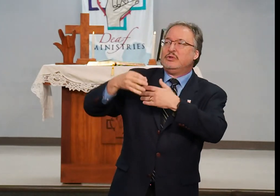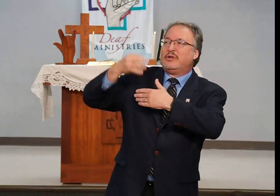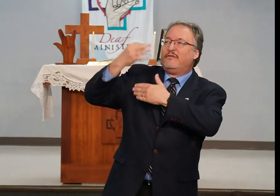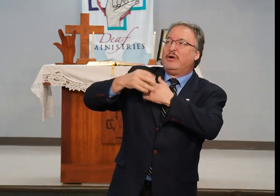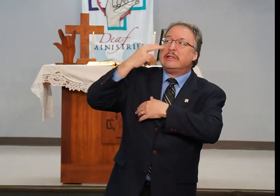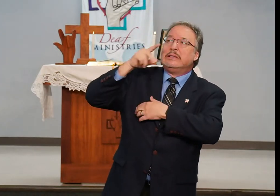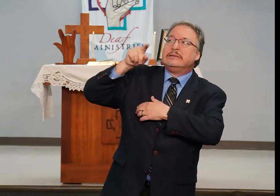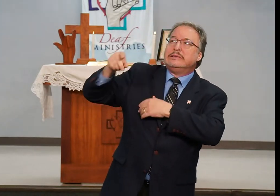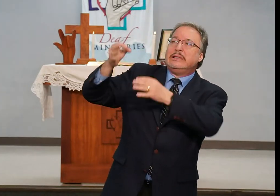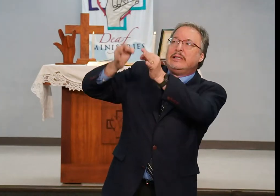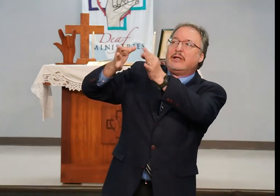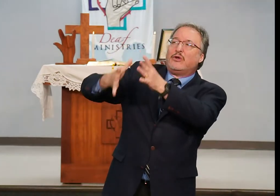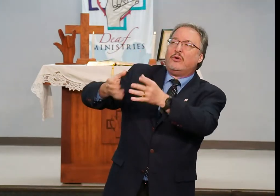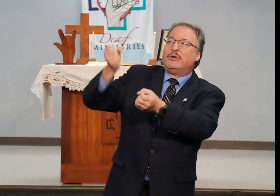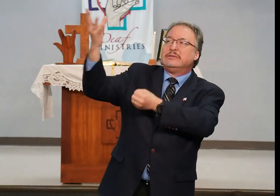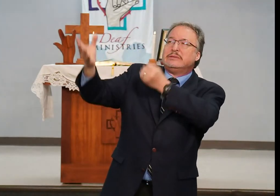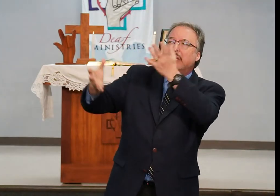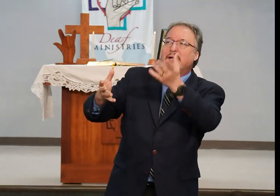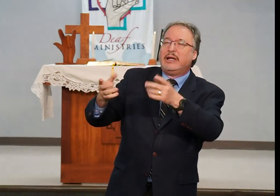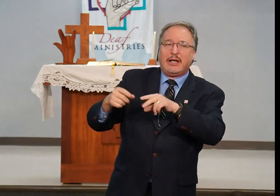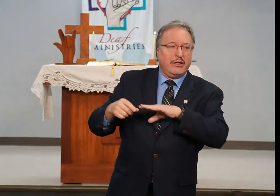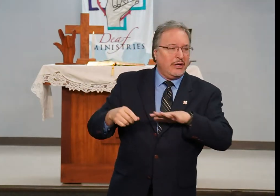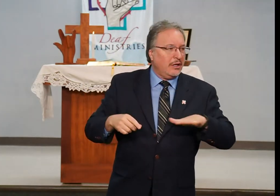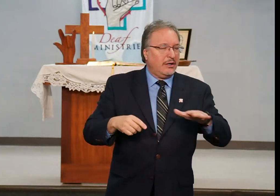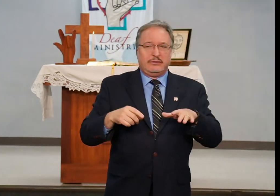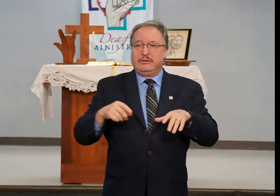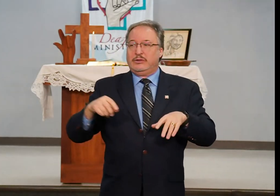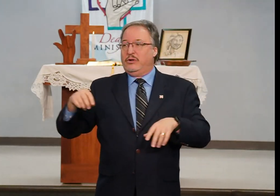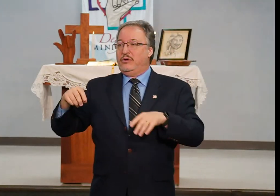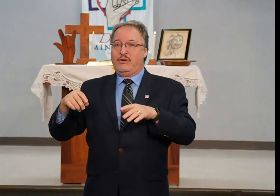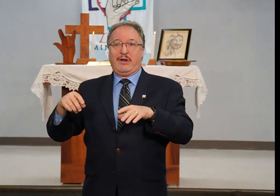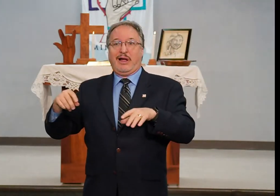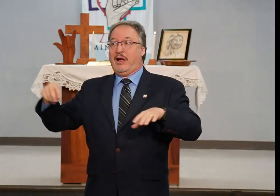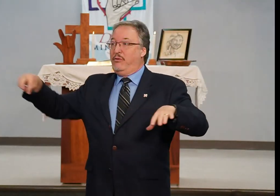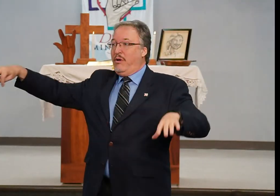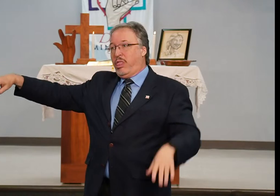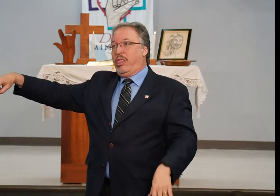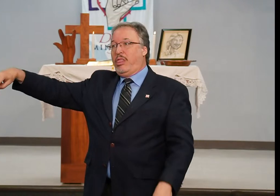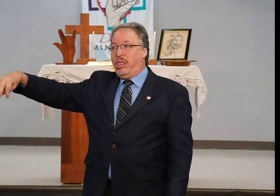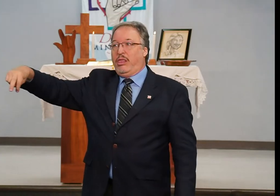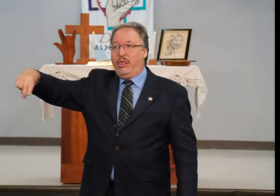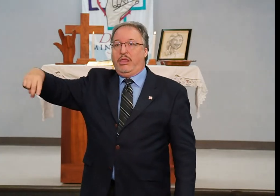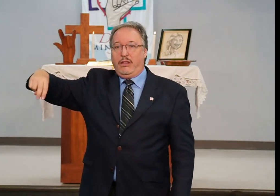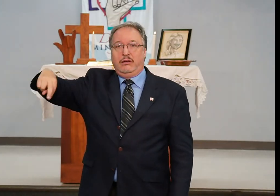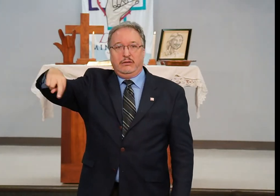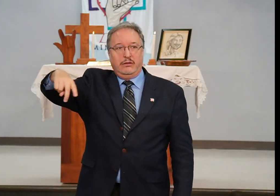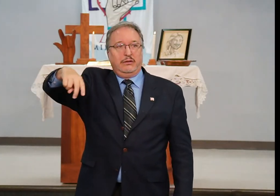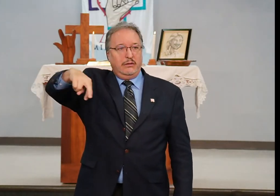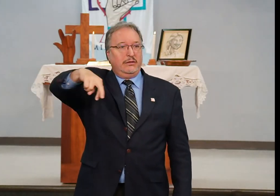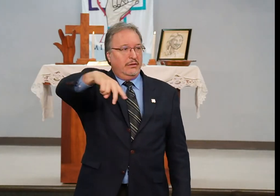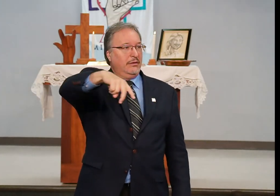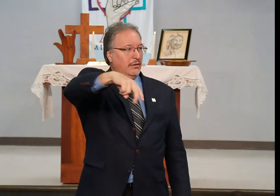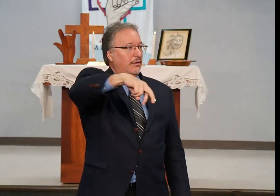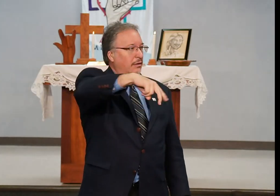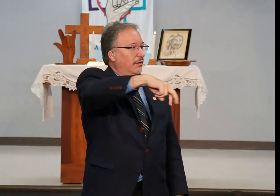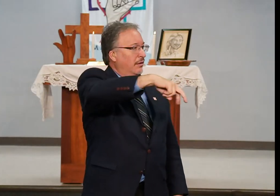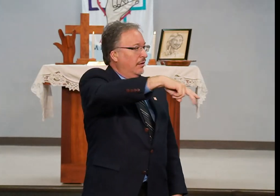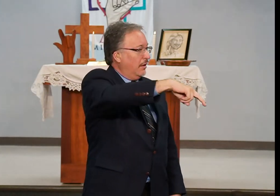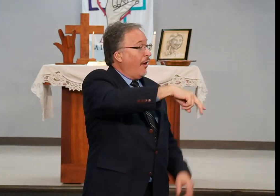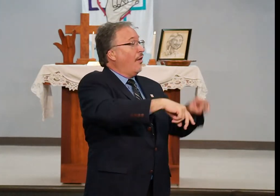sit where I would be close to the interpreters and be able to see the signing clearly. And so I had to walk from the very back